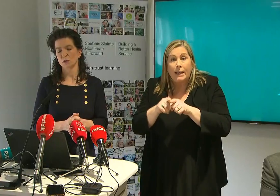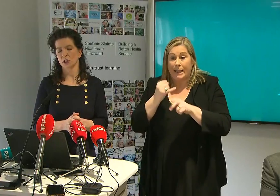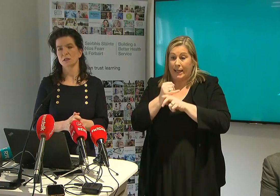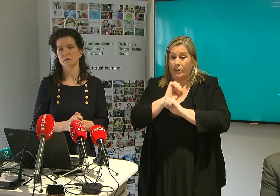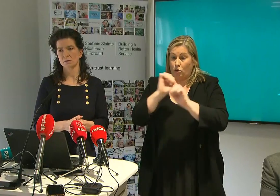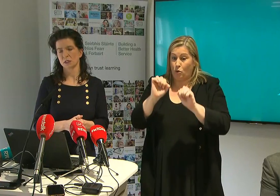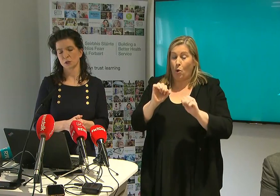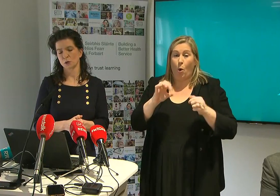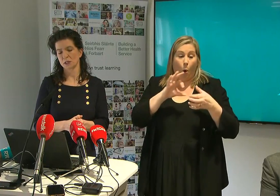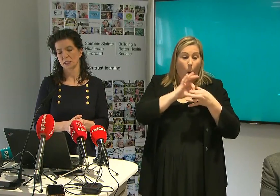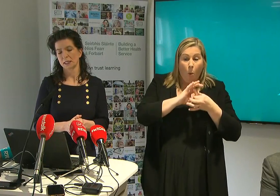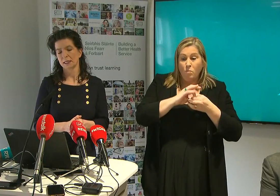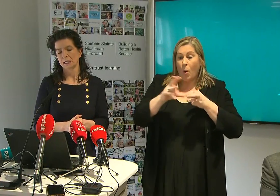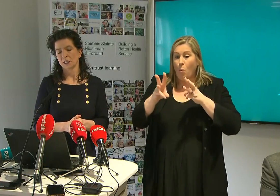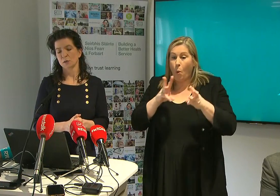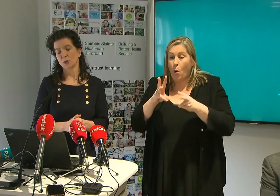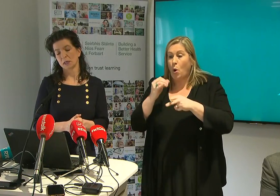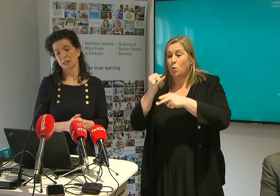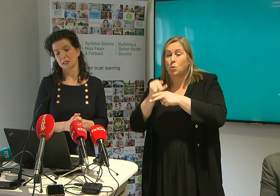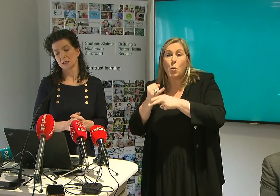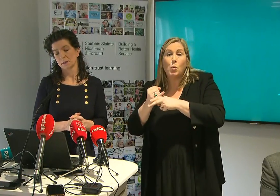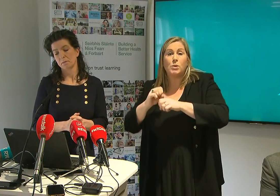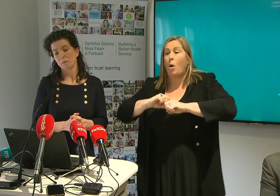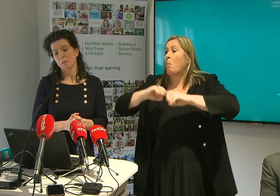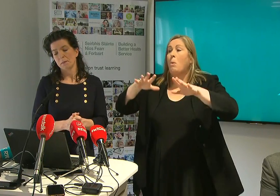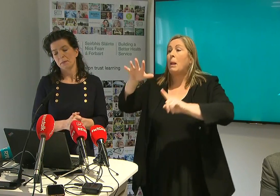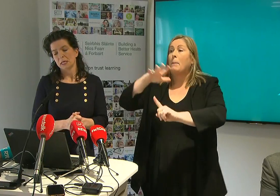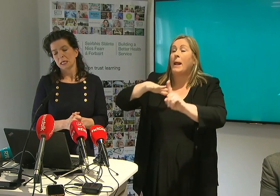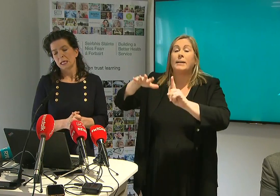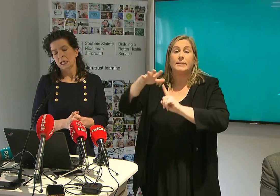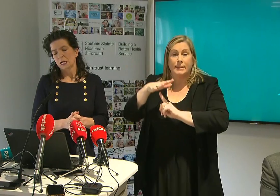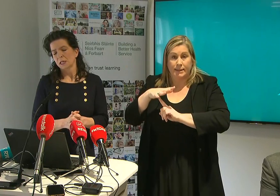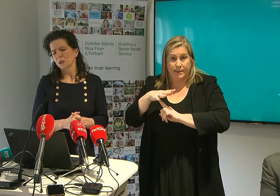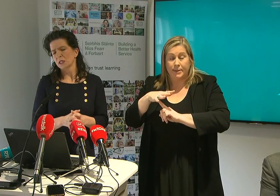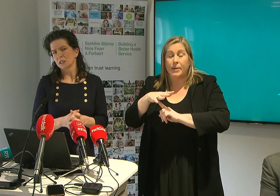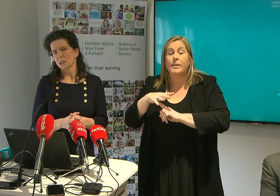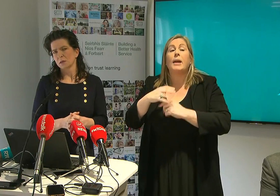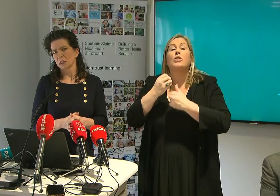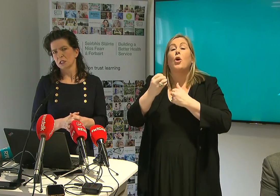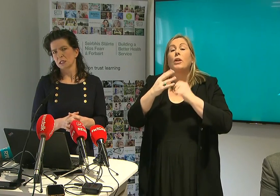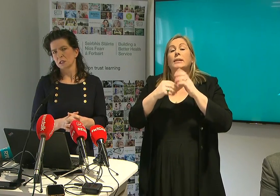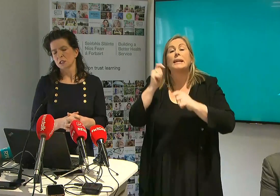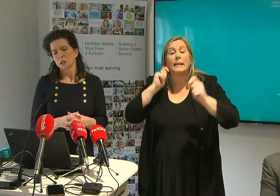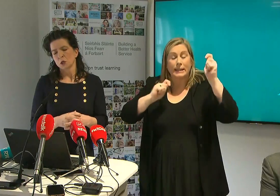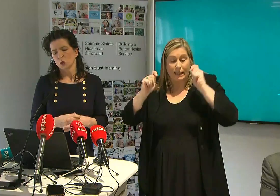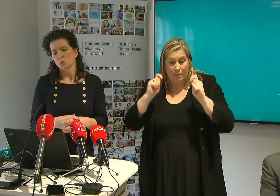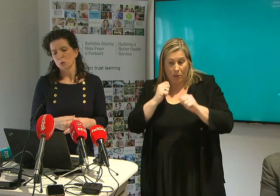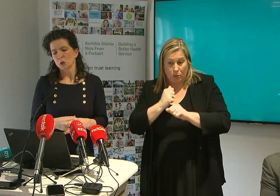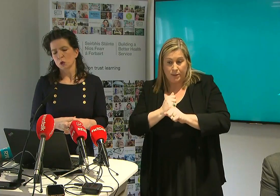home, work, schools, and in public places. And the other thing to think about is that